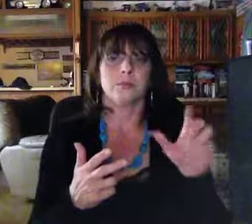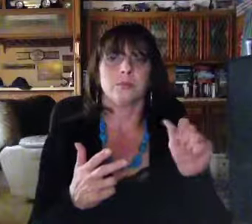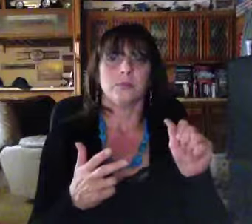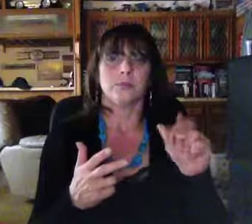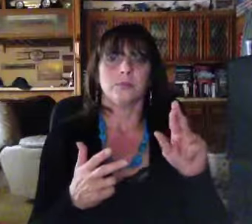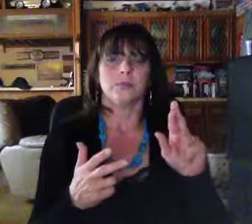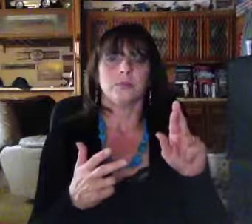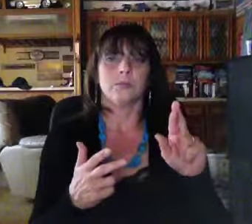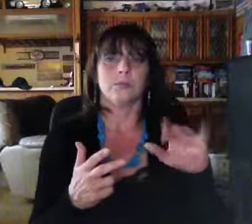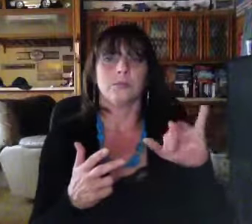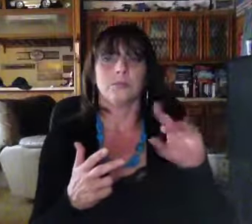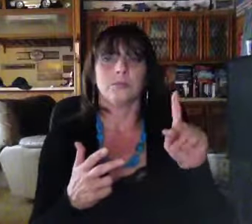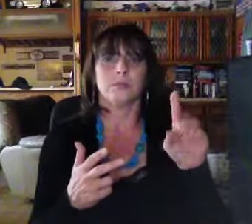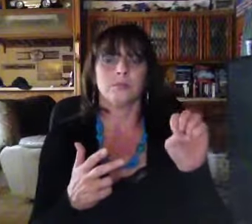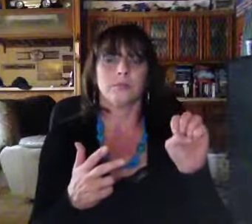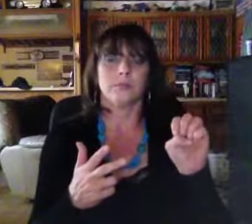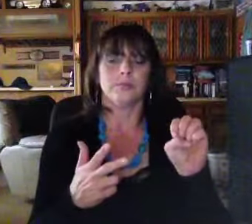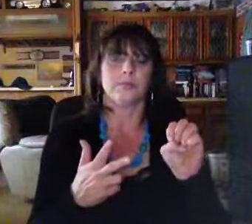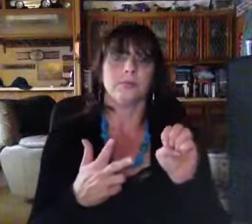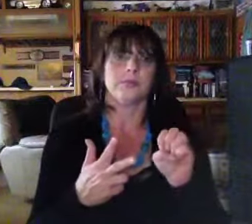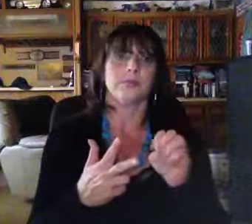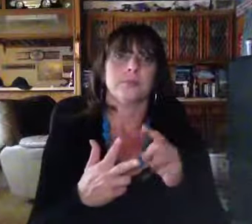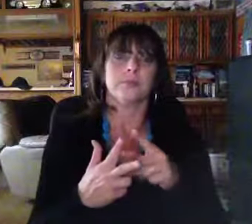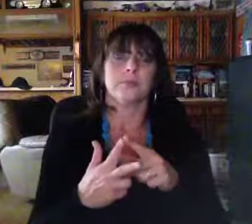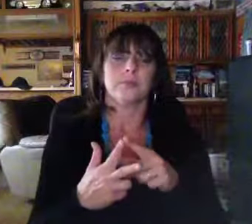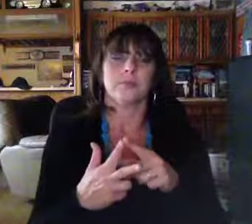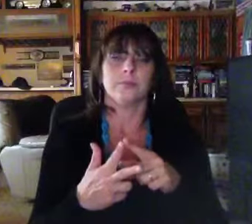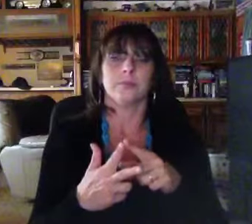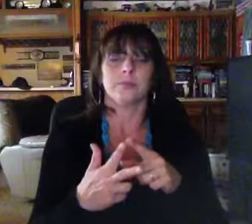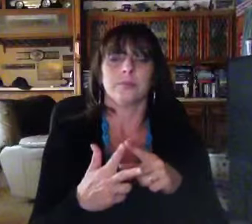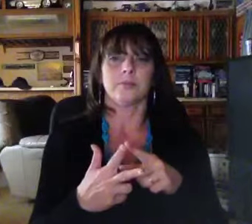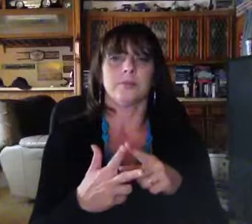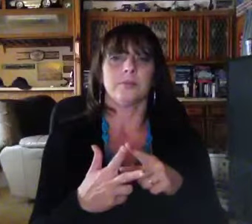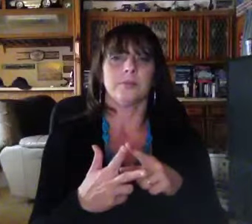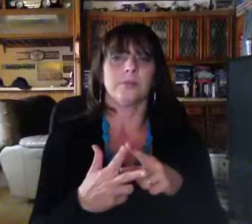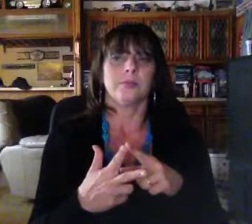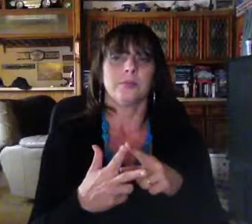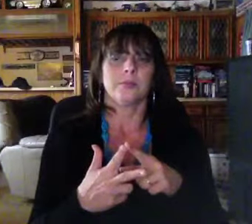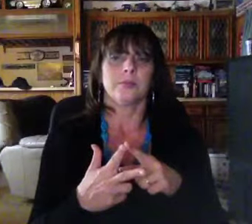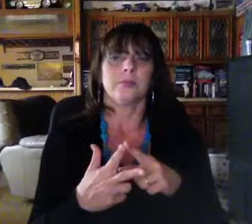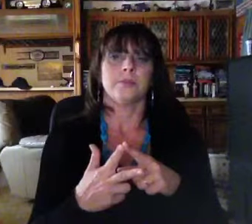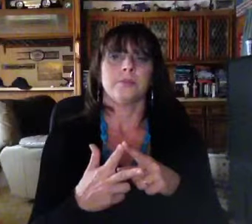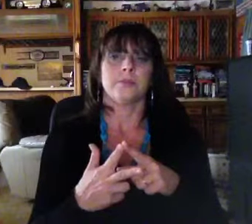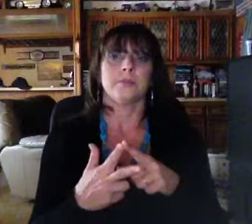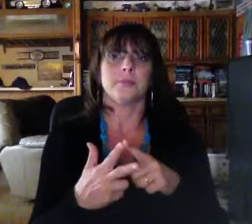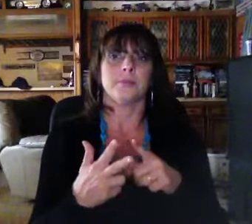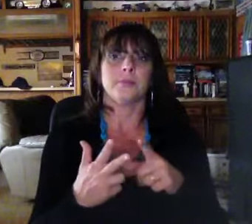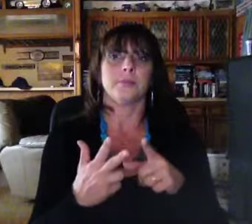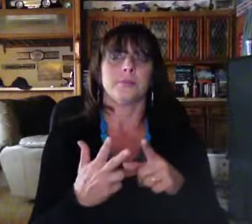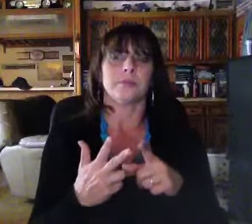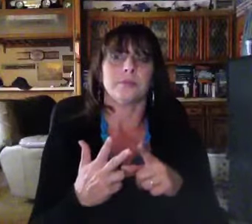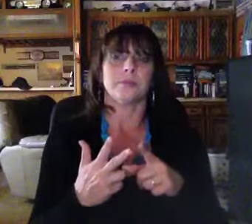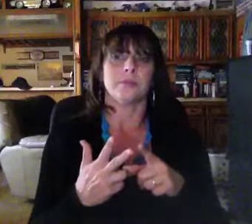that there is a 2 here. This 2 was not carried over. It's a 2 here because magnesium is a +2 and fluorine is a